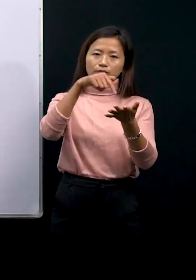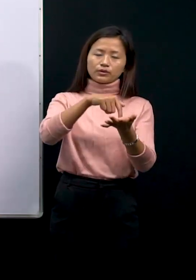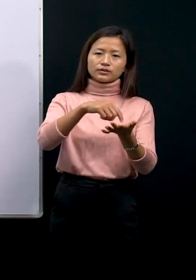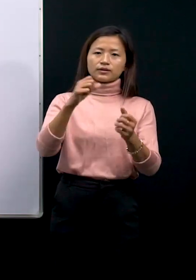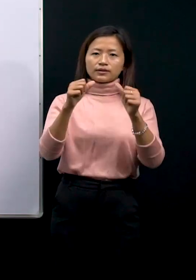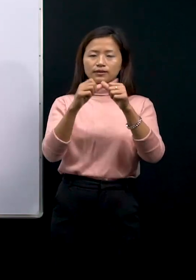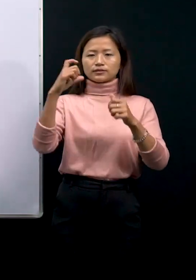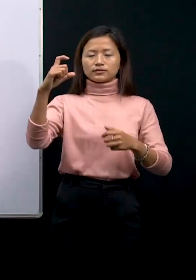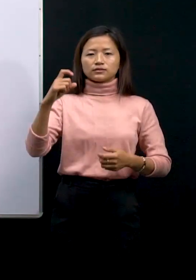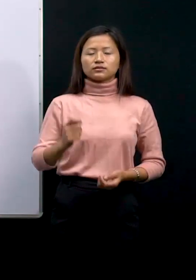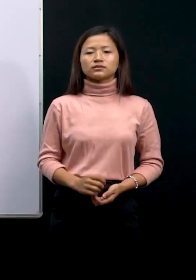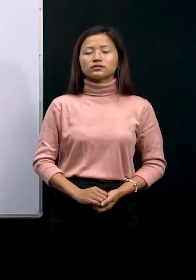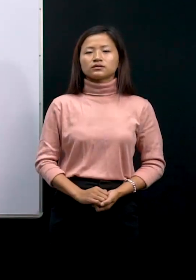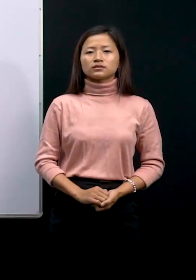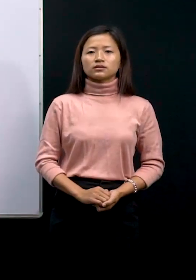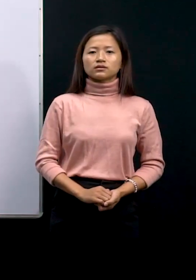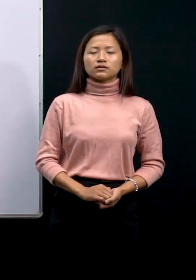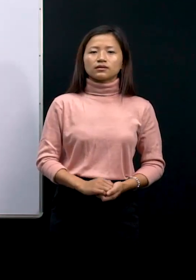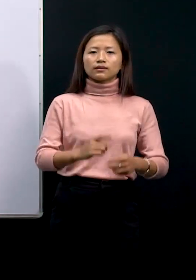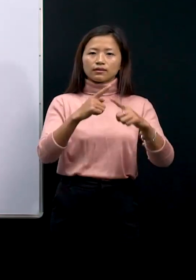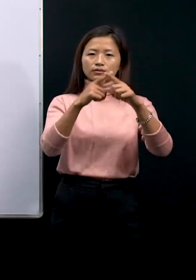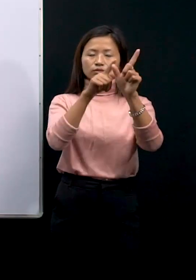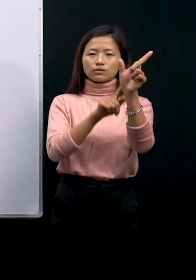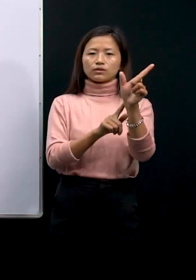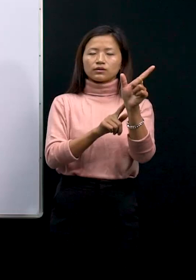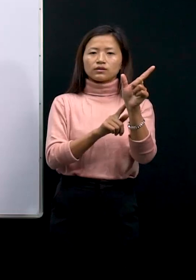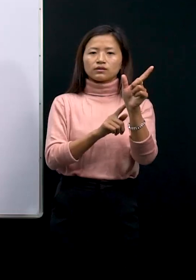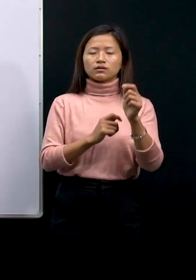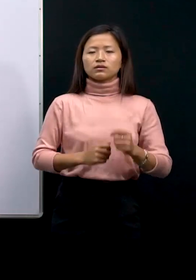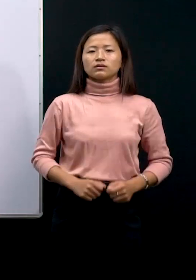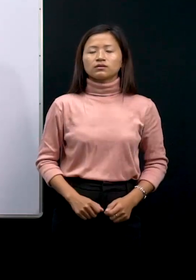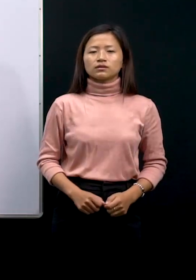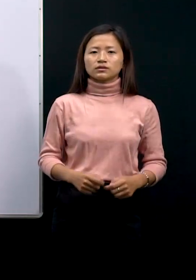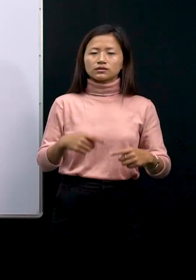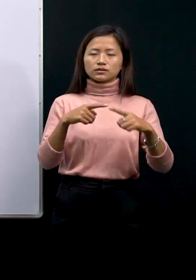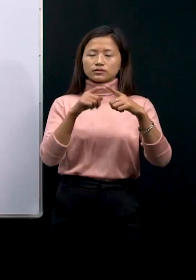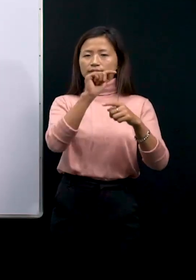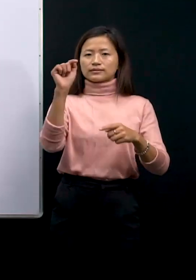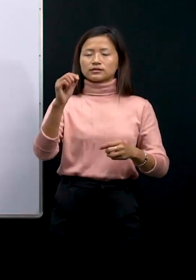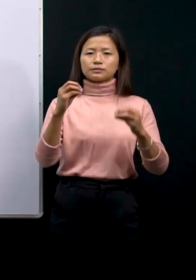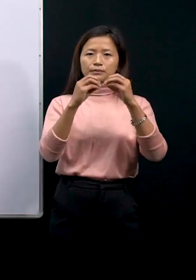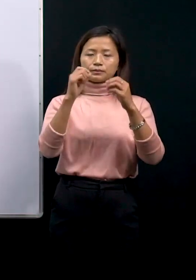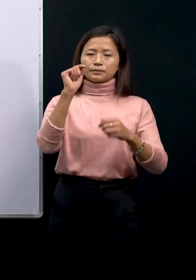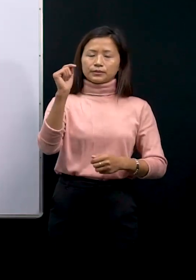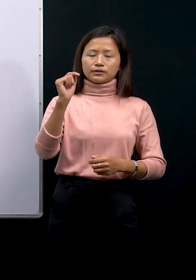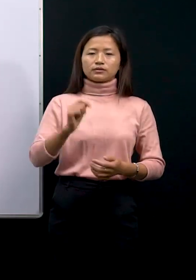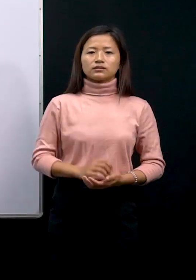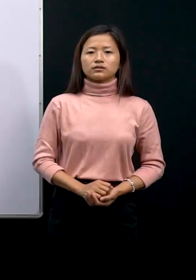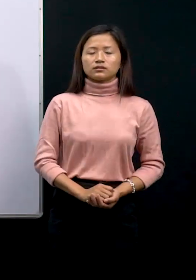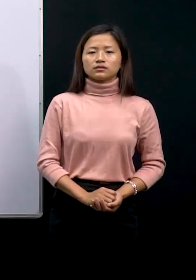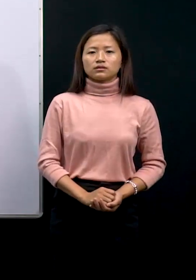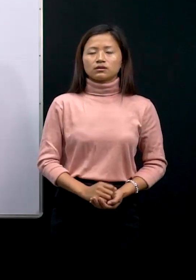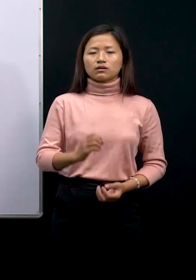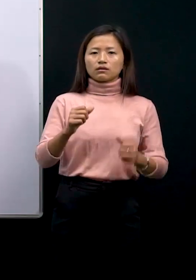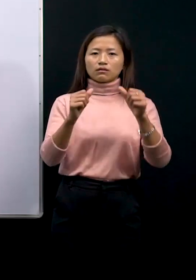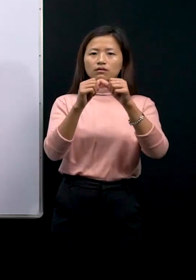touching the circle at C, okay, intersecting xy at A and x dash y dash at B. Prove that angle